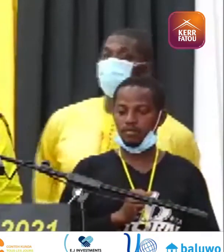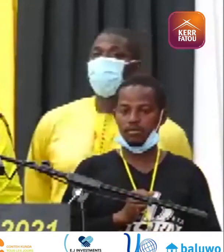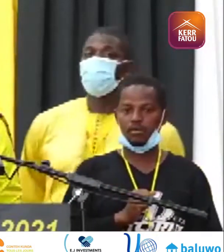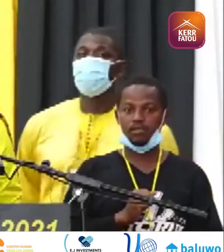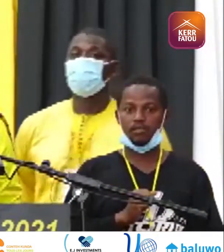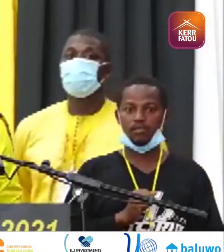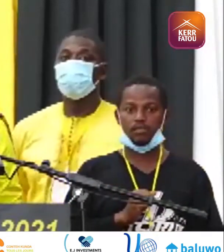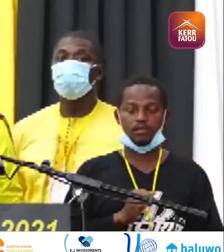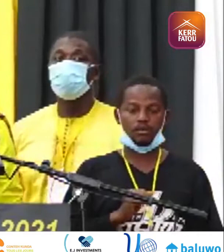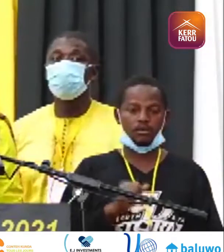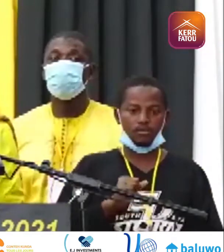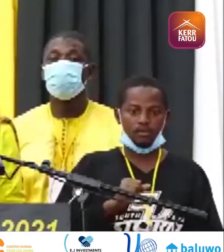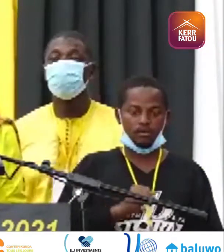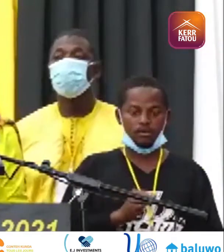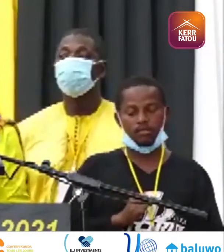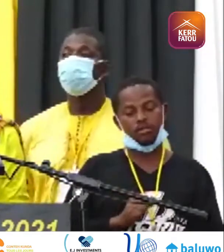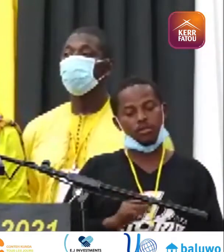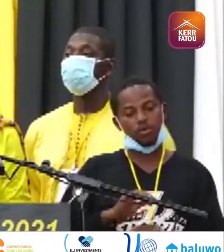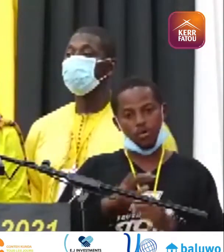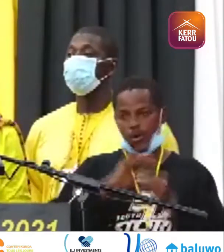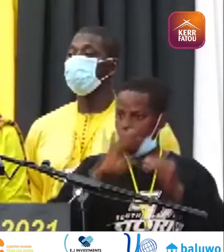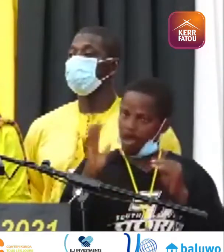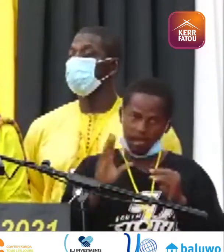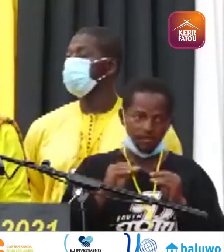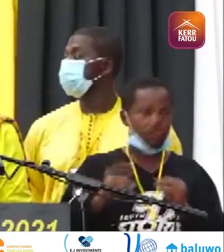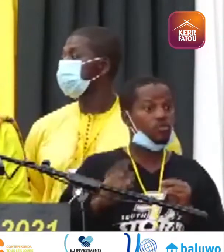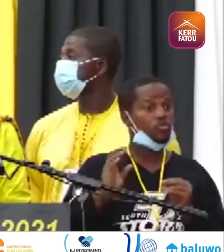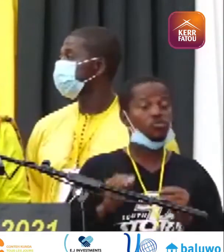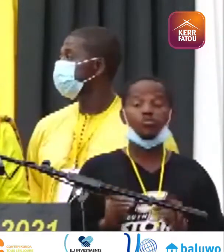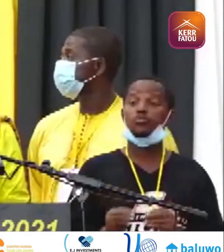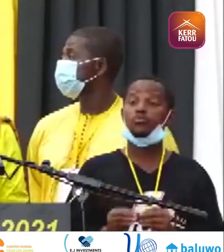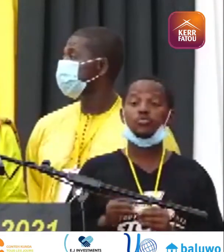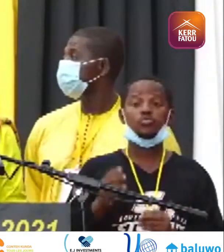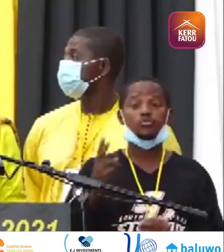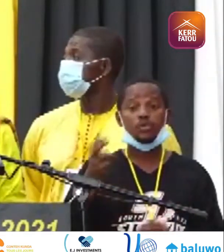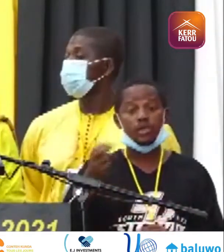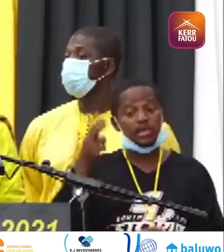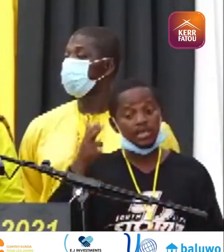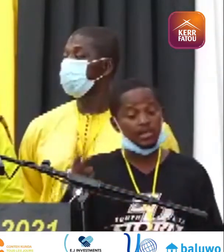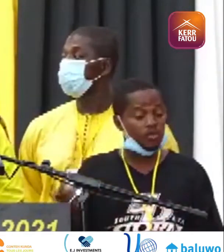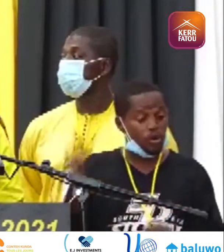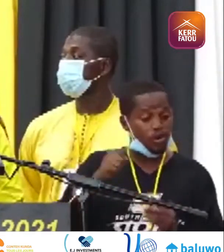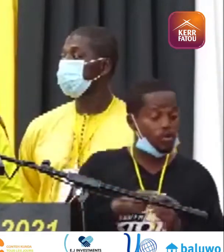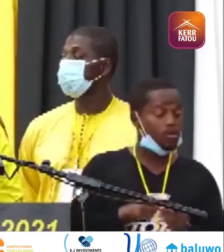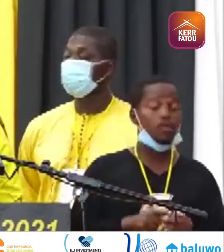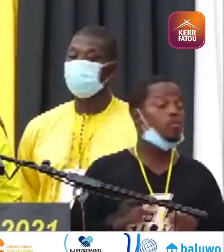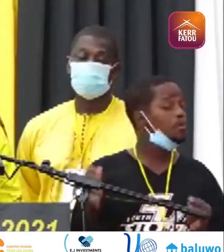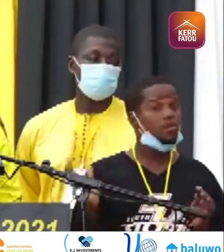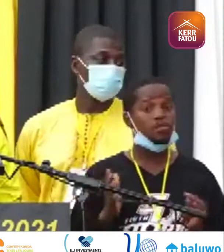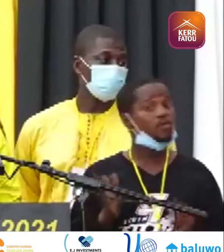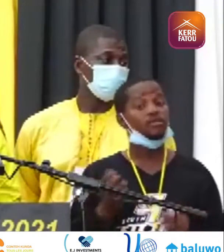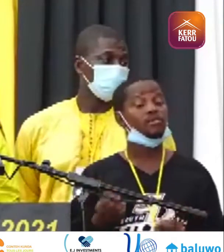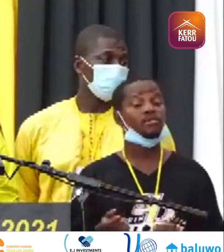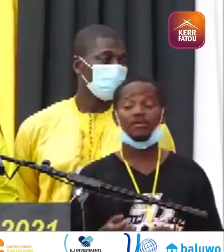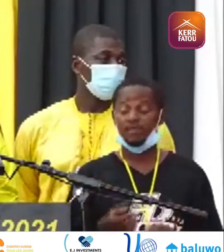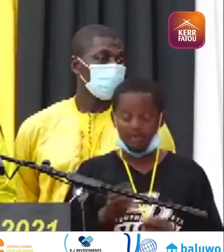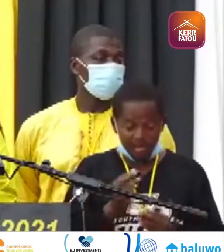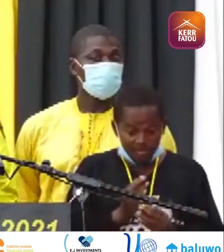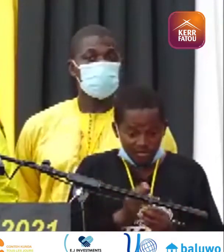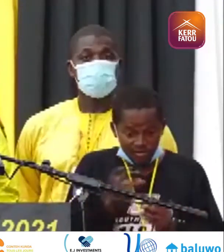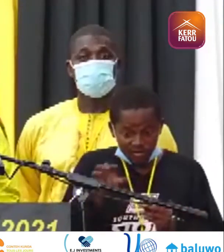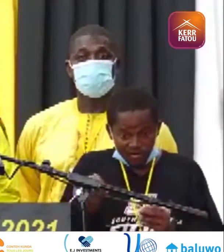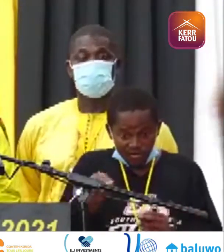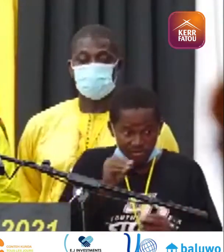you wouldn't have been able to do justice with all the activities that were done between 2018 to date. But you